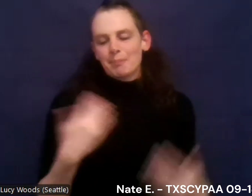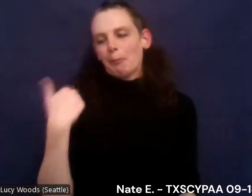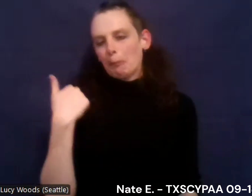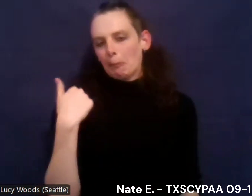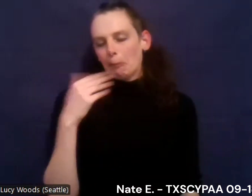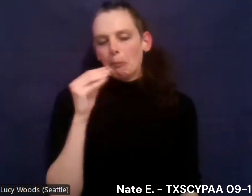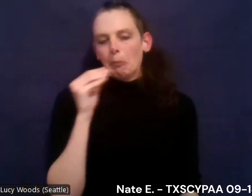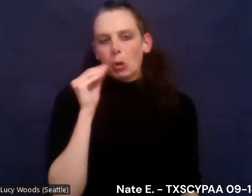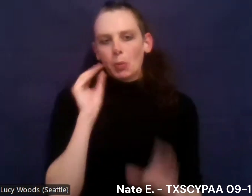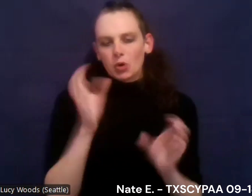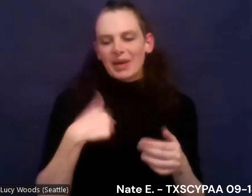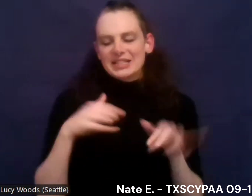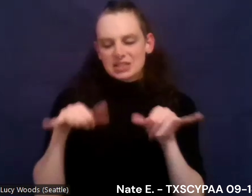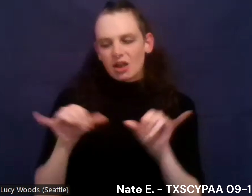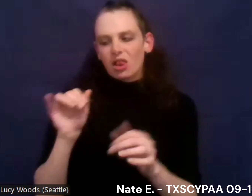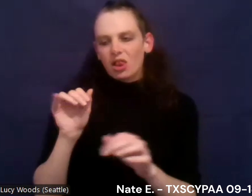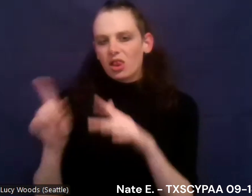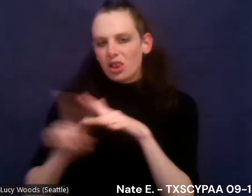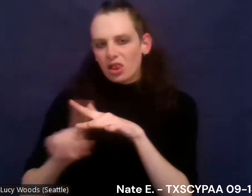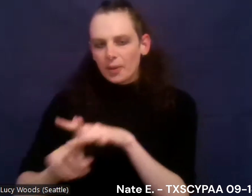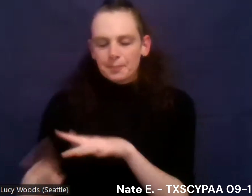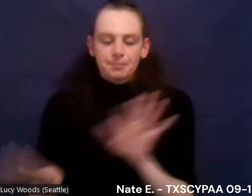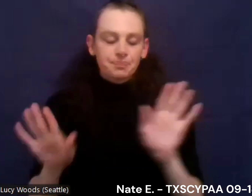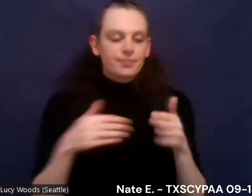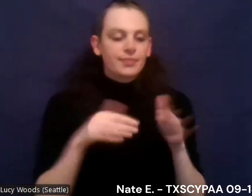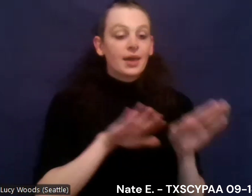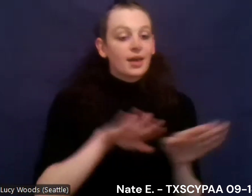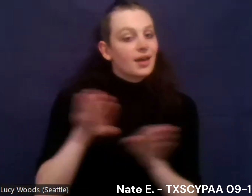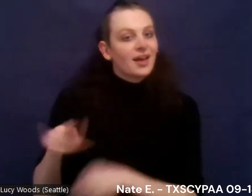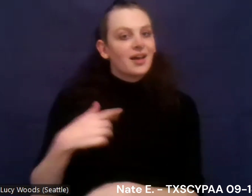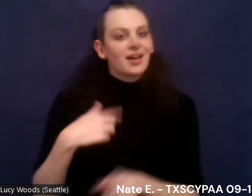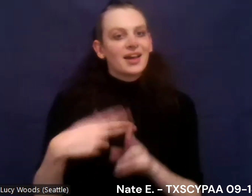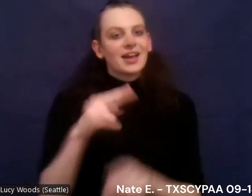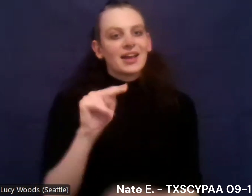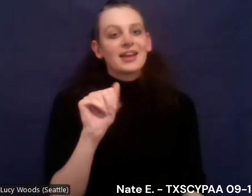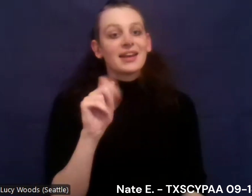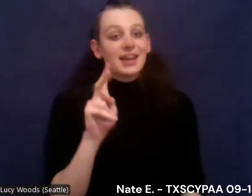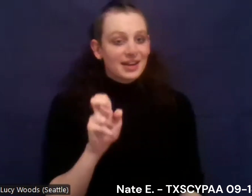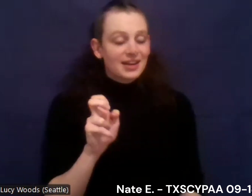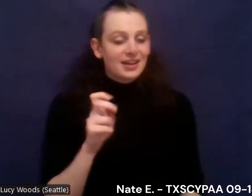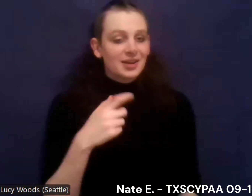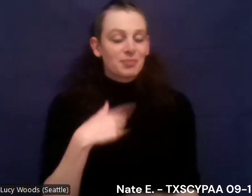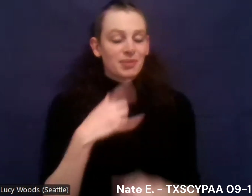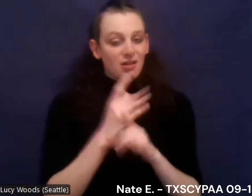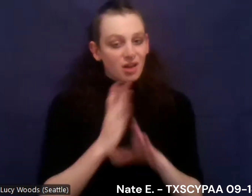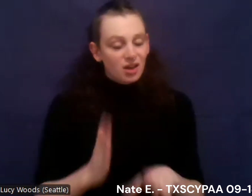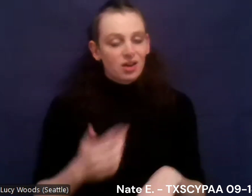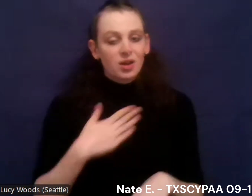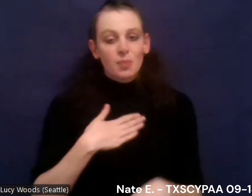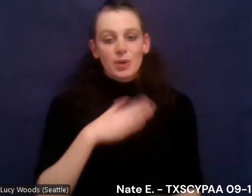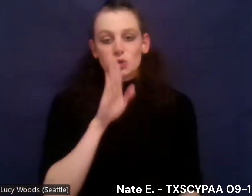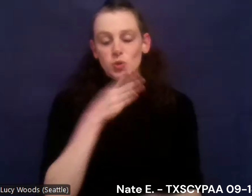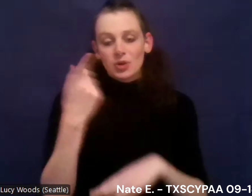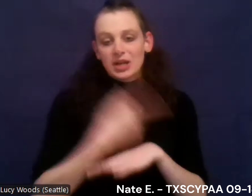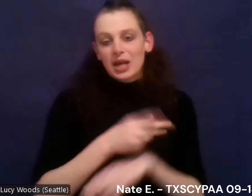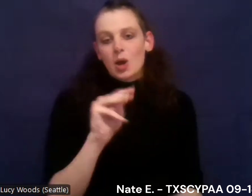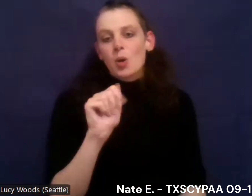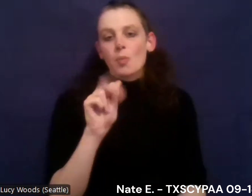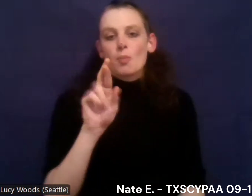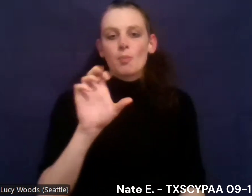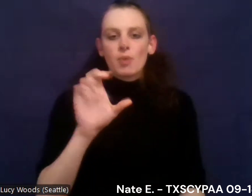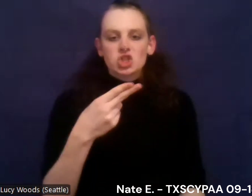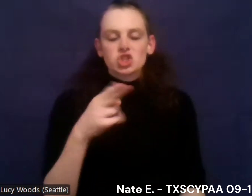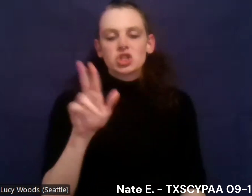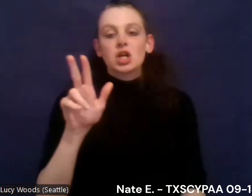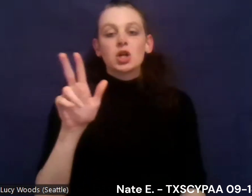a meeting I still go to. But yeah, my name is Nate. I'm an alcoholic. Um, my sobriety date is March 23rd of